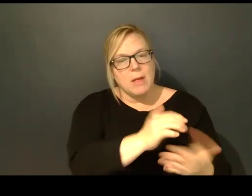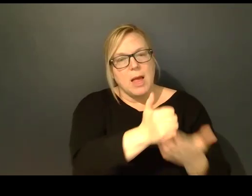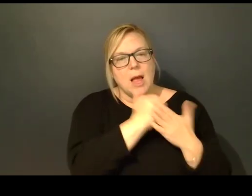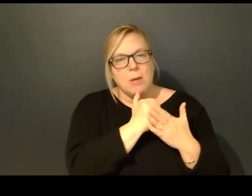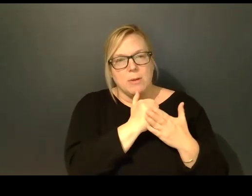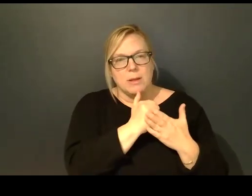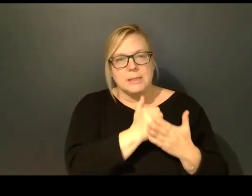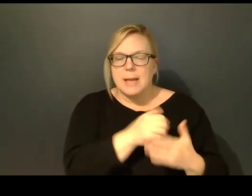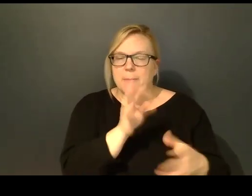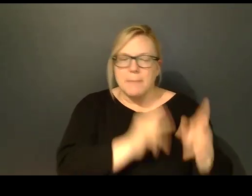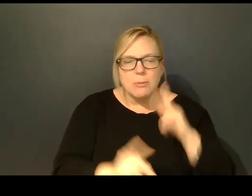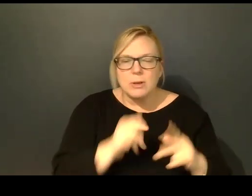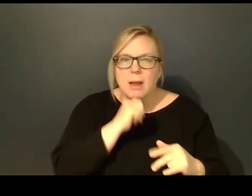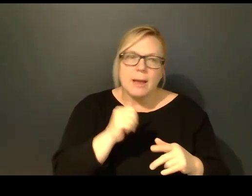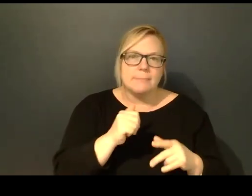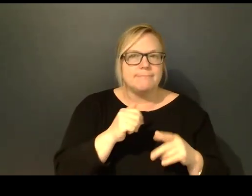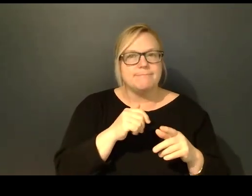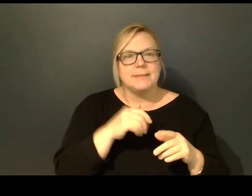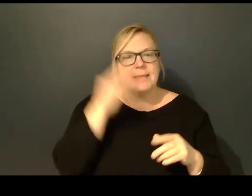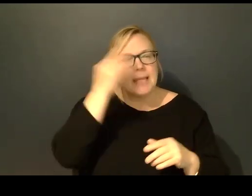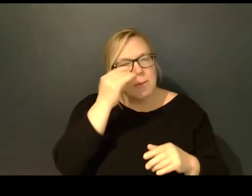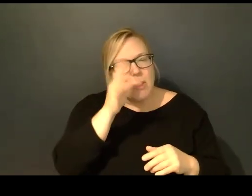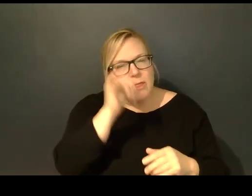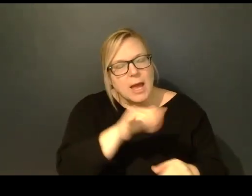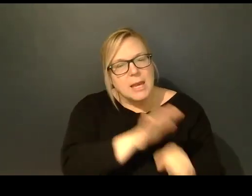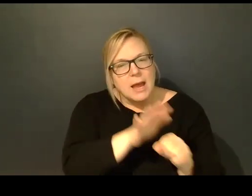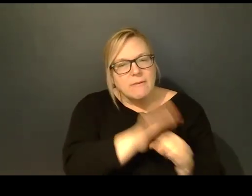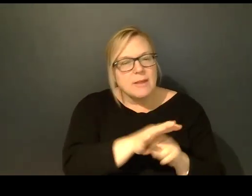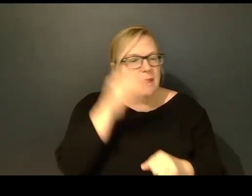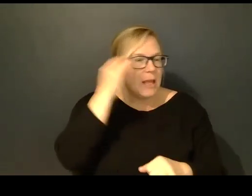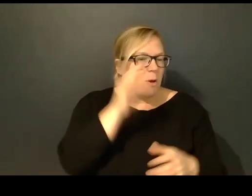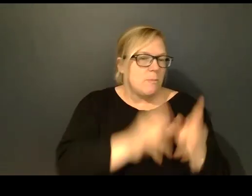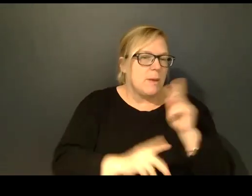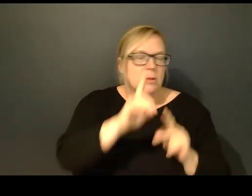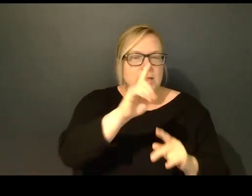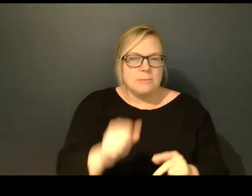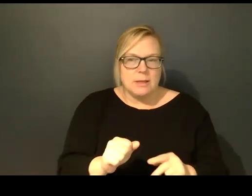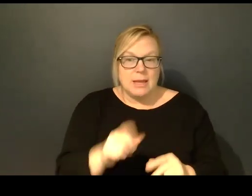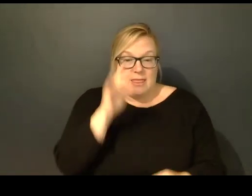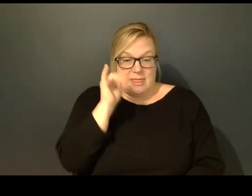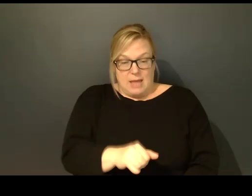people aren't giving thought to people with disabilities right out of the gate that's causing the problem?